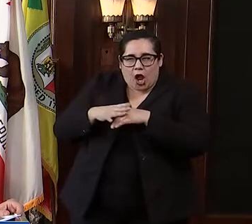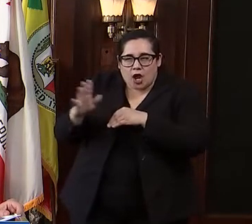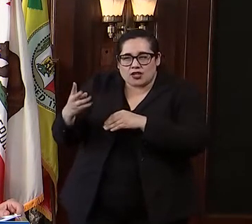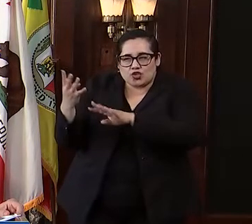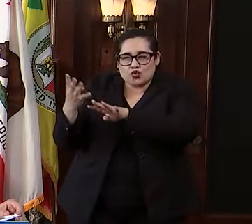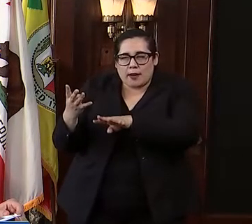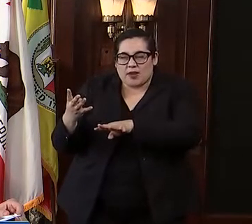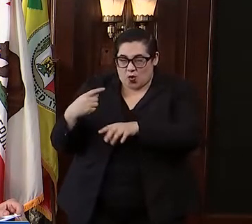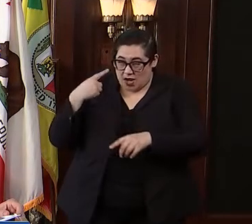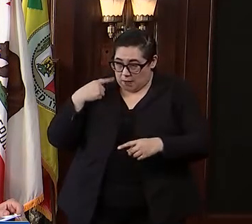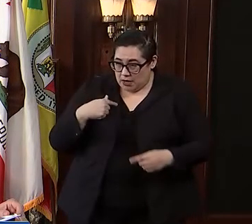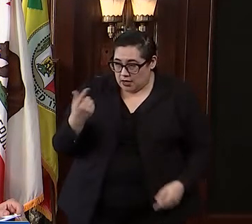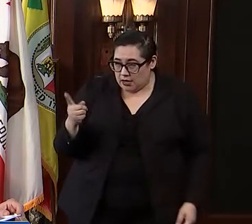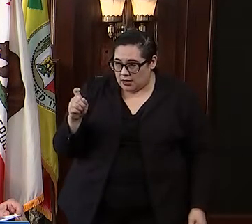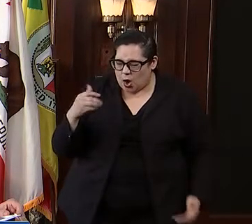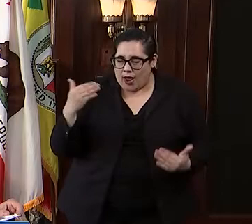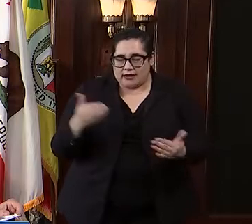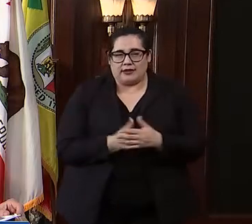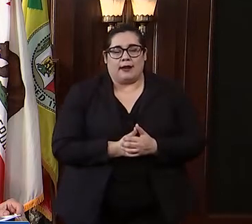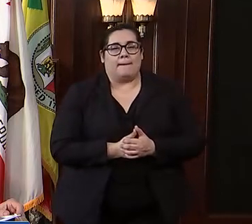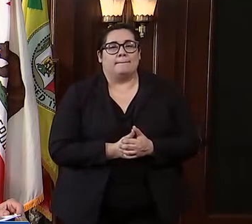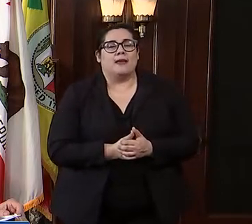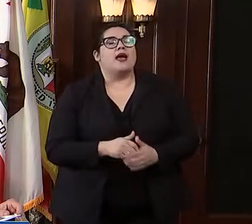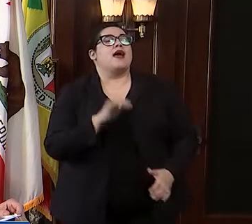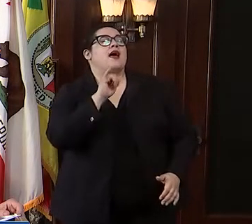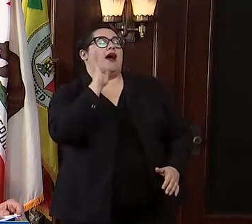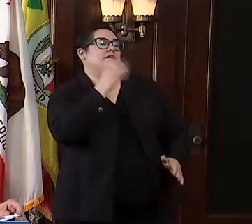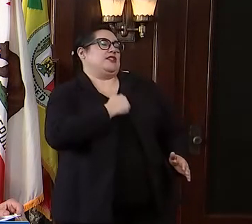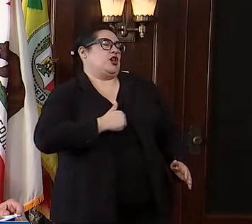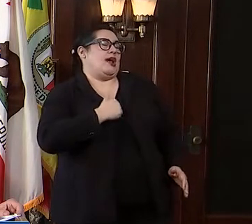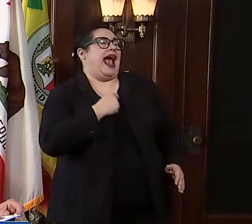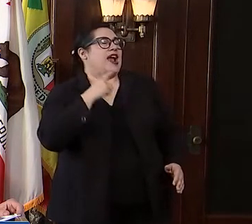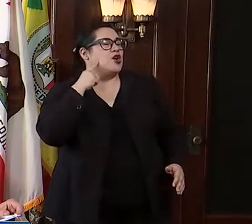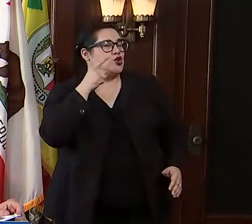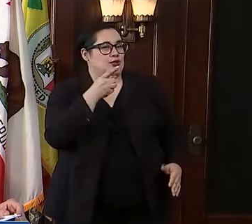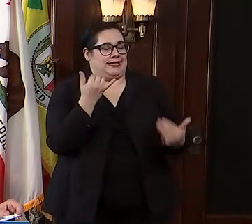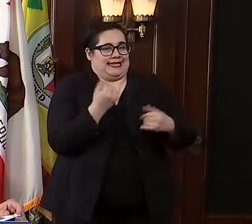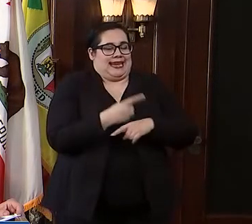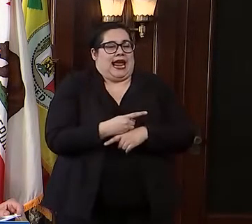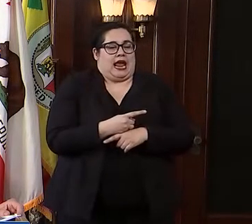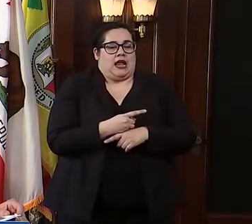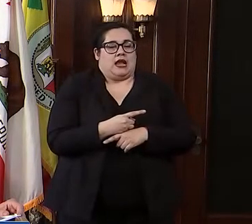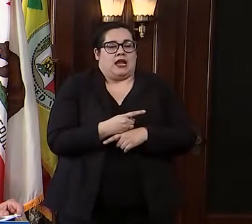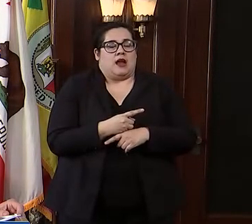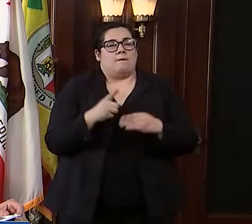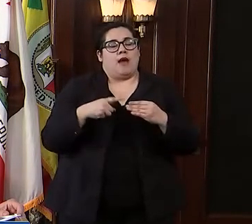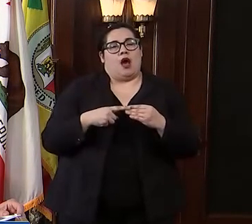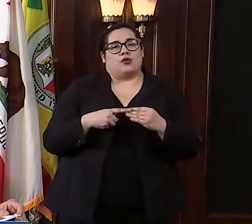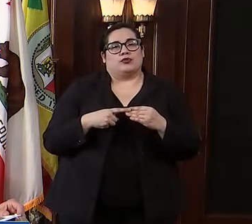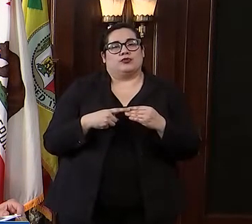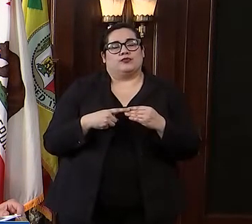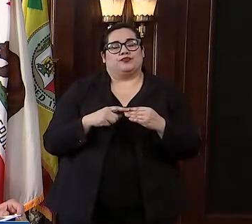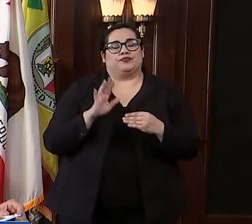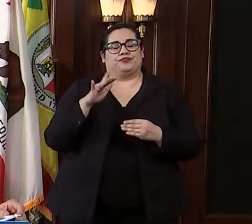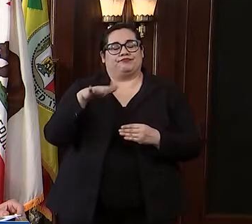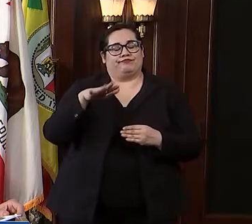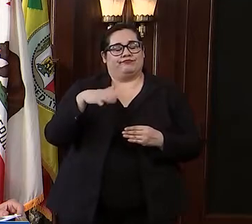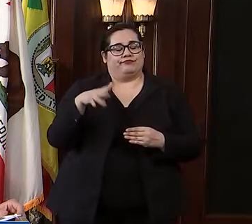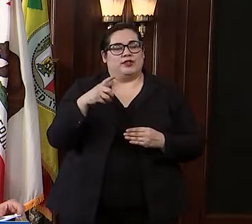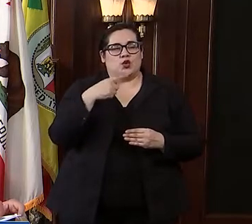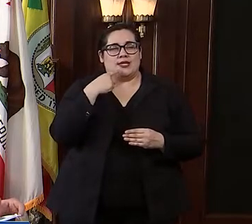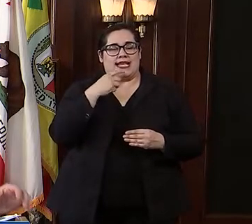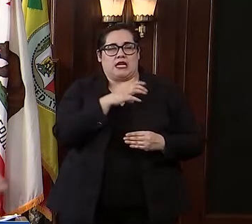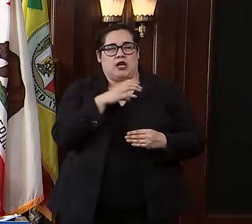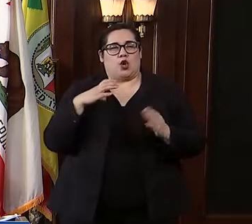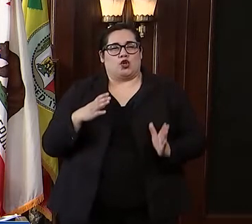but can you hear me, Steve? Go ahead. Are you there? I'm sorry. Yeah, I heard you today on the call with the